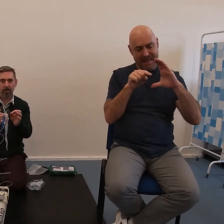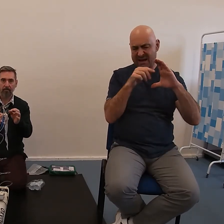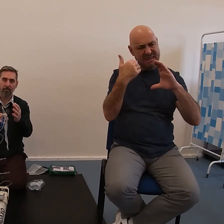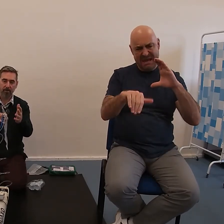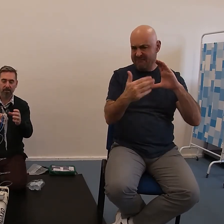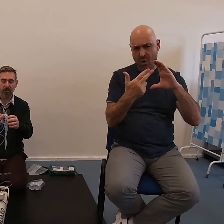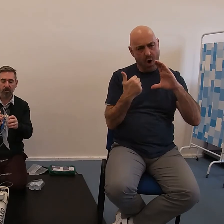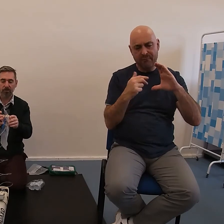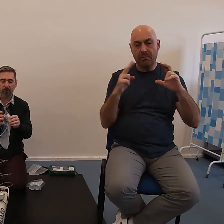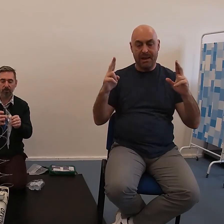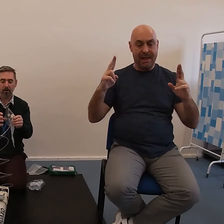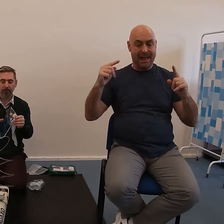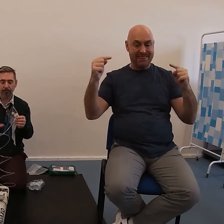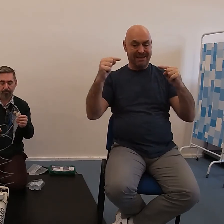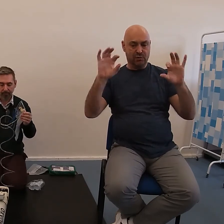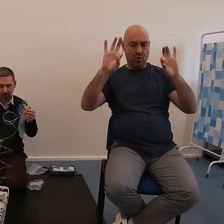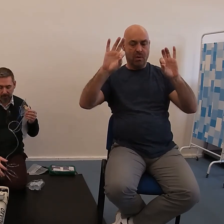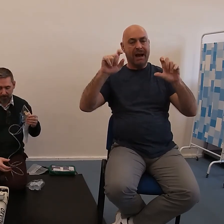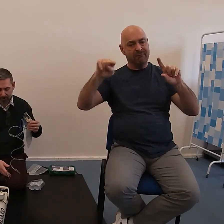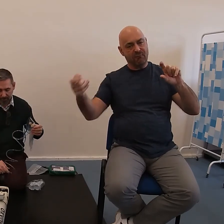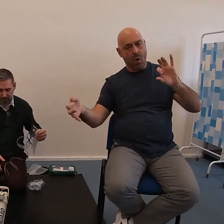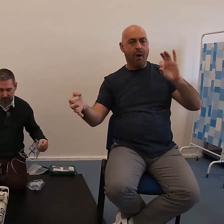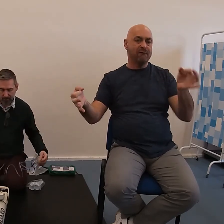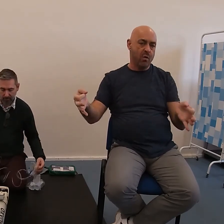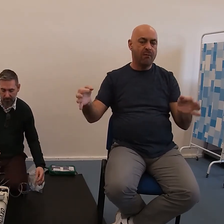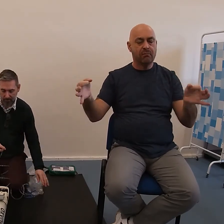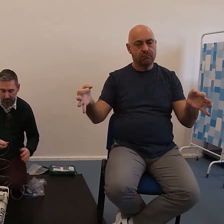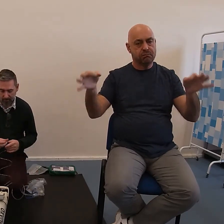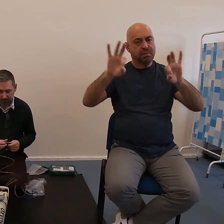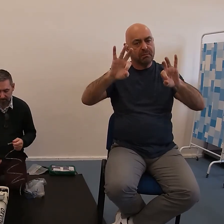outside that can potentially do so.